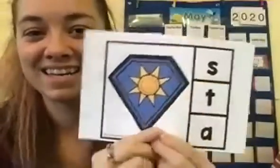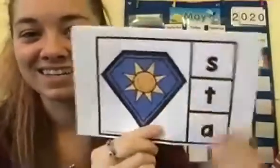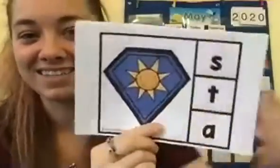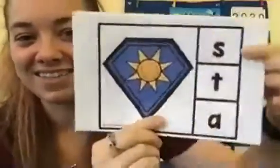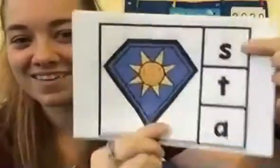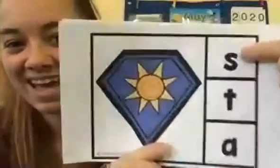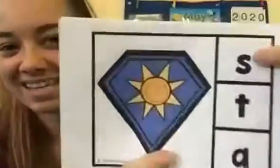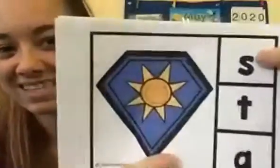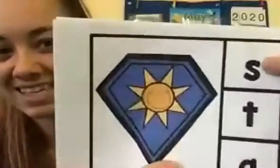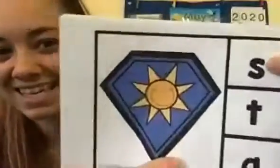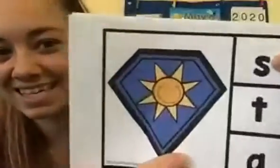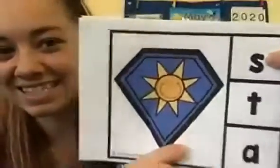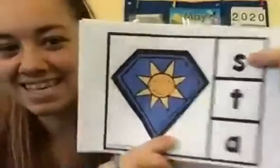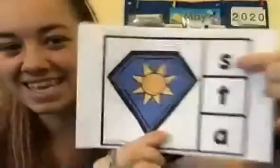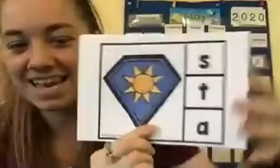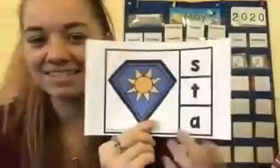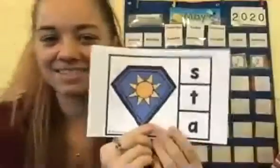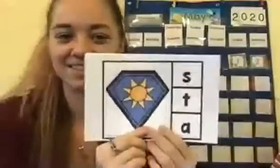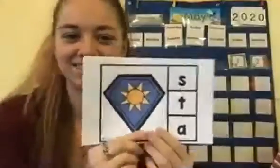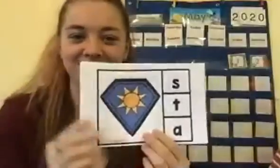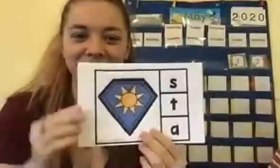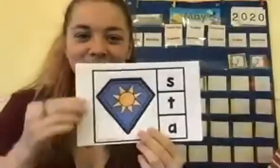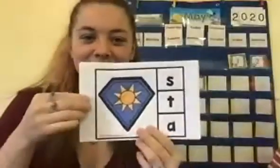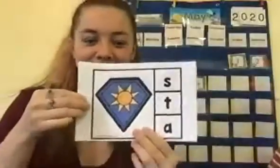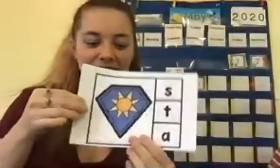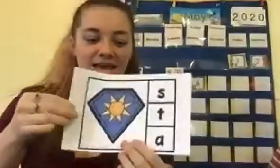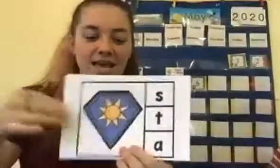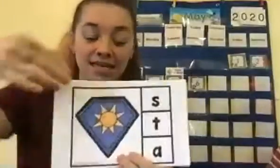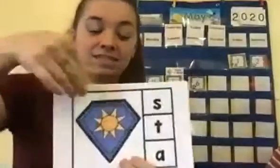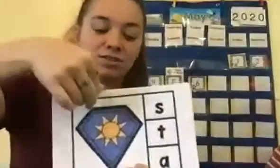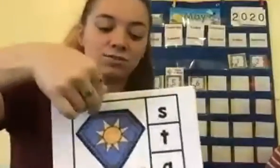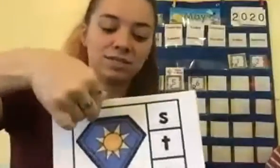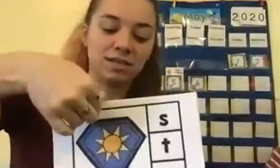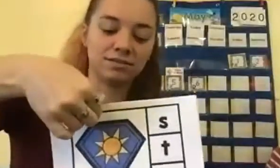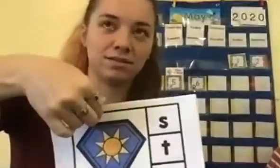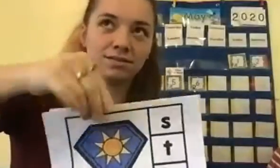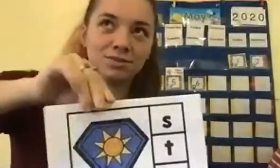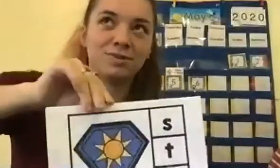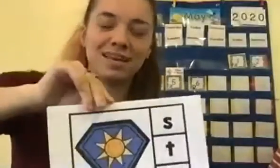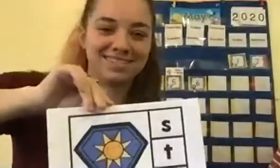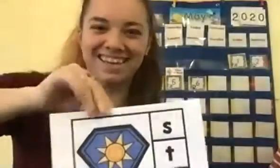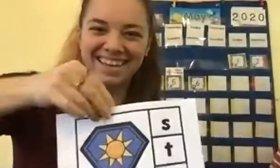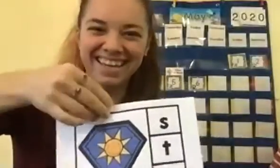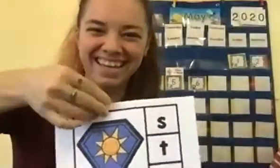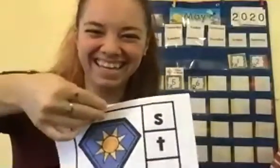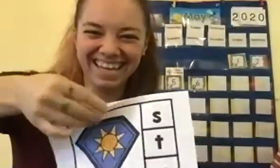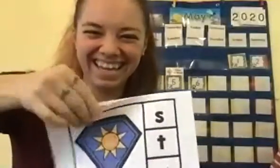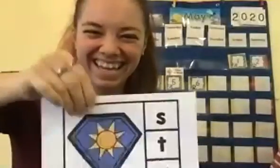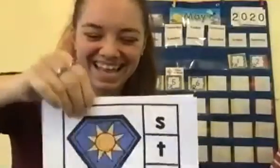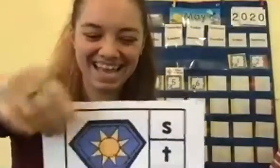s. So S is the answer. It starts with, S starts with sun. Sun starts with S. And